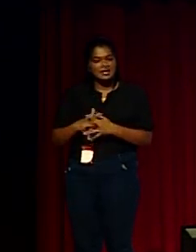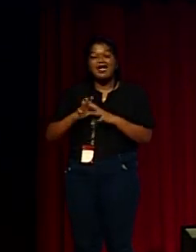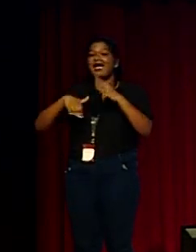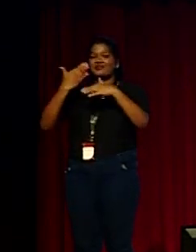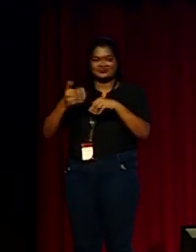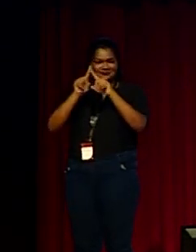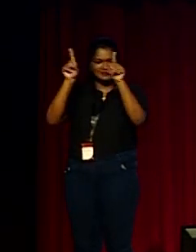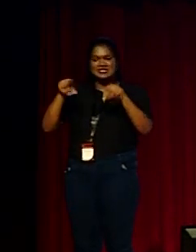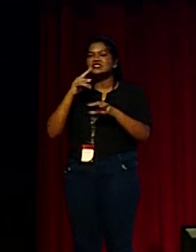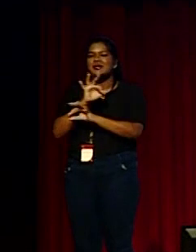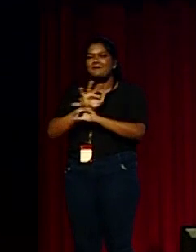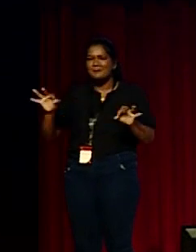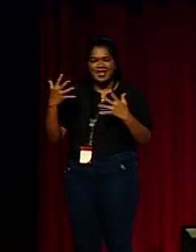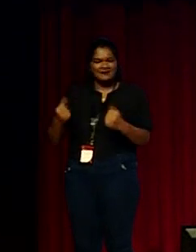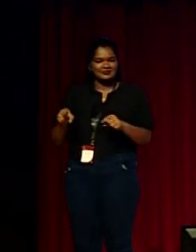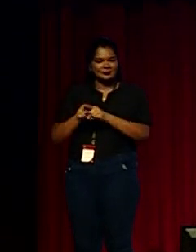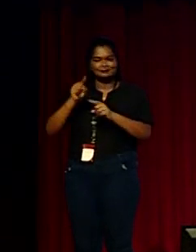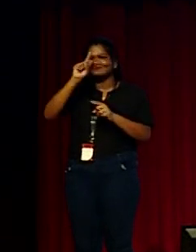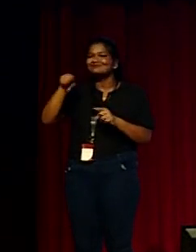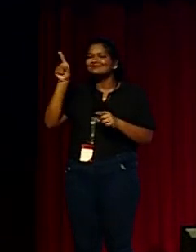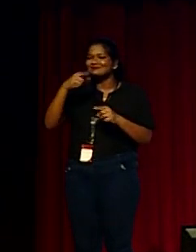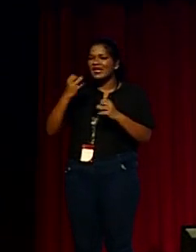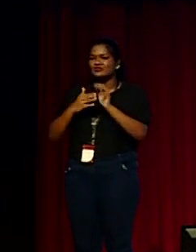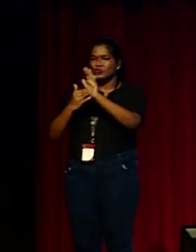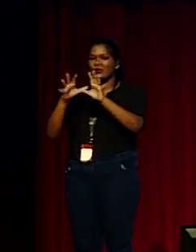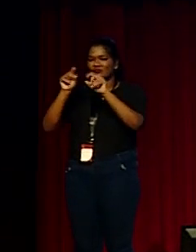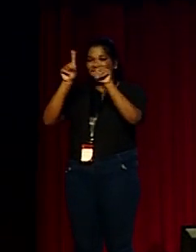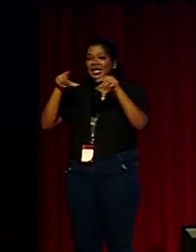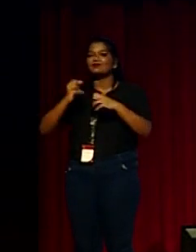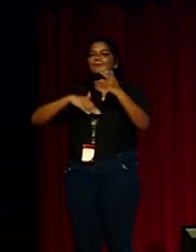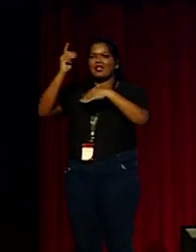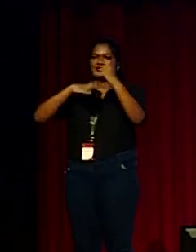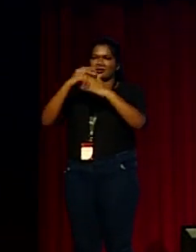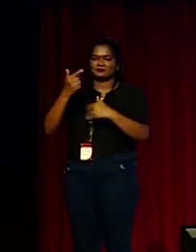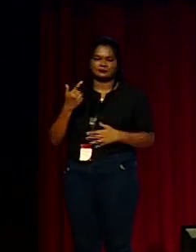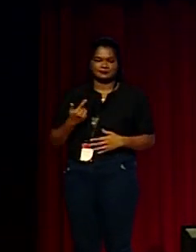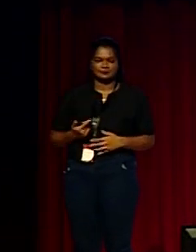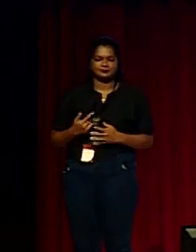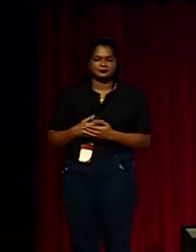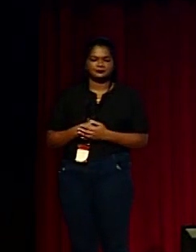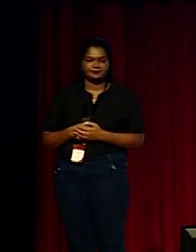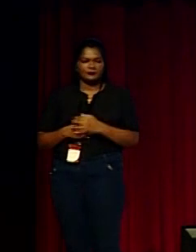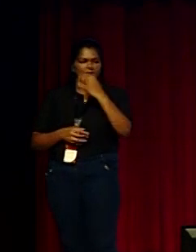After that, a simple class level descriptor is applied to building the classification model.